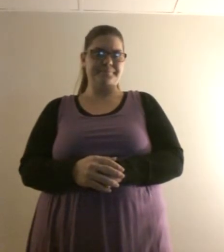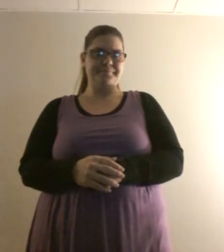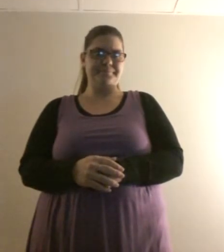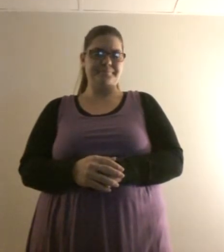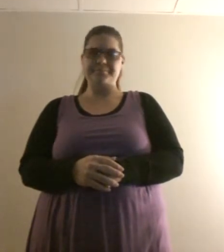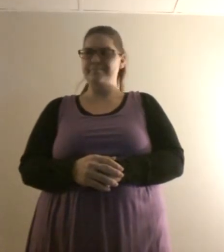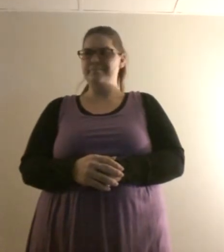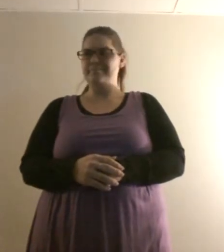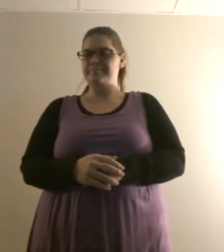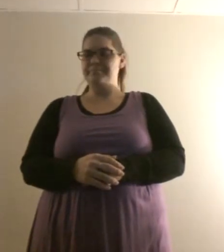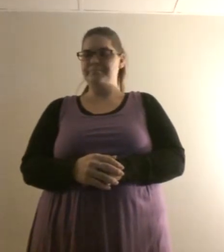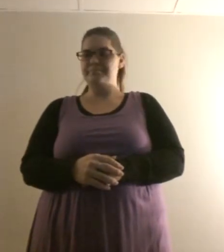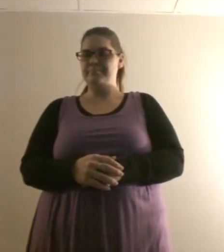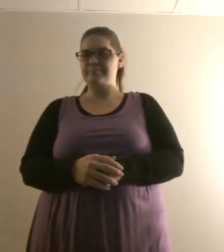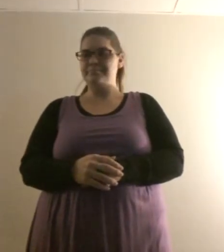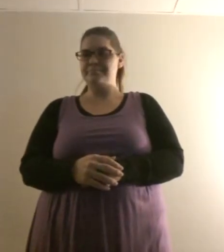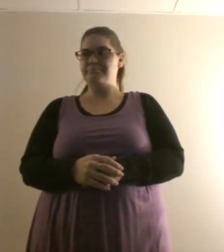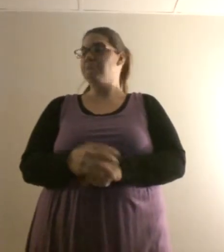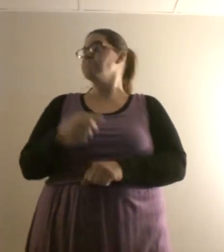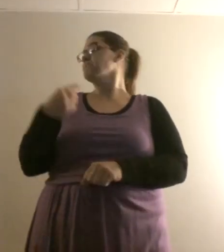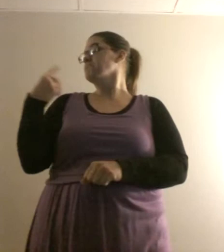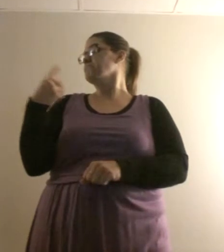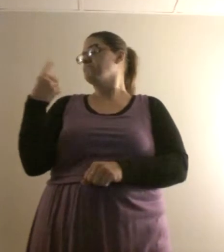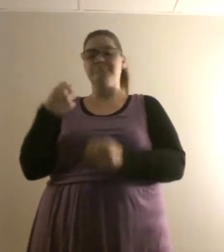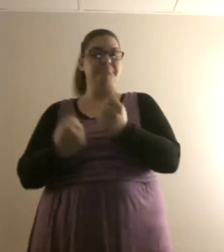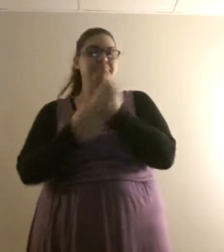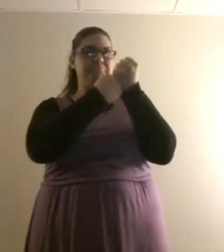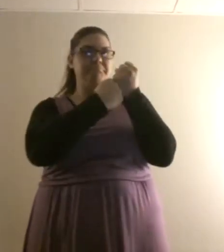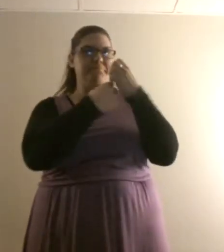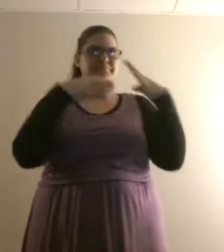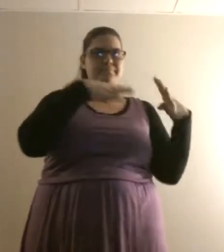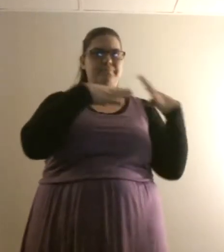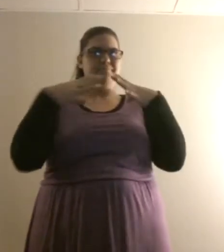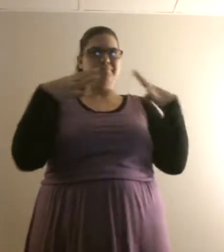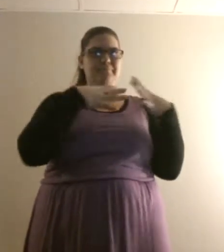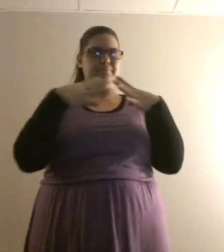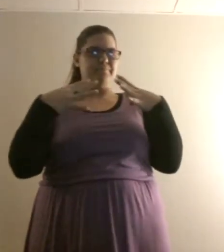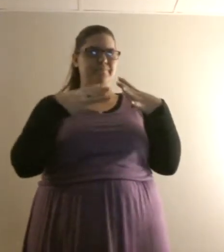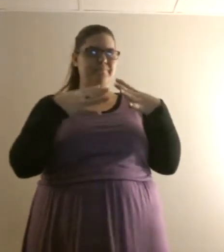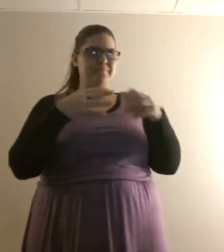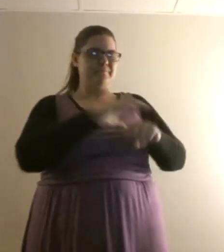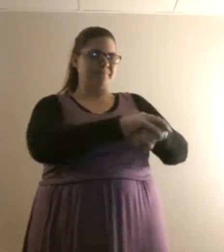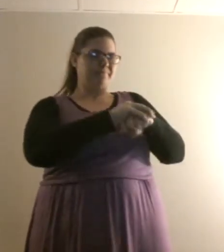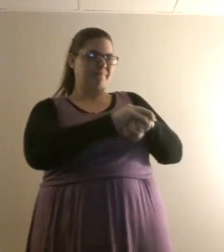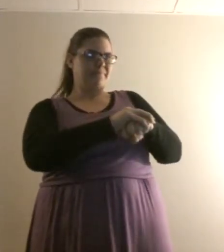a patriot was someone who supported the war. They wanted to break away from Great Britain. So they